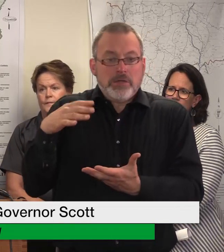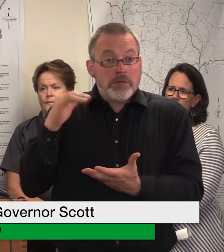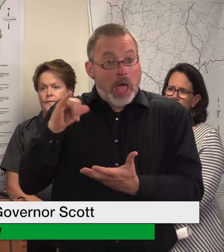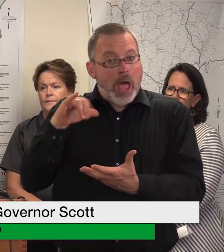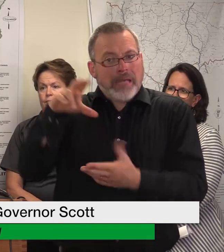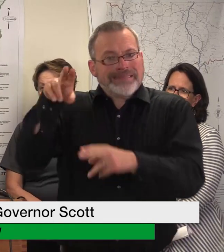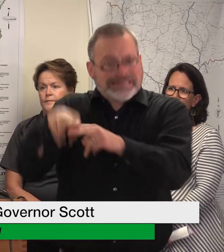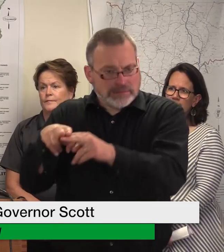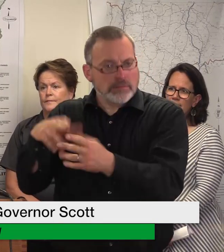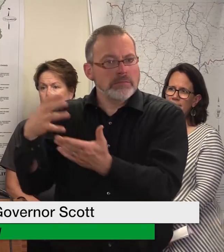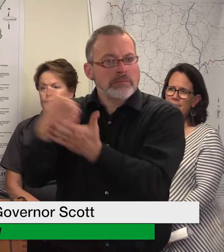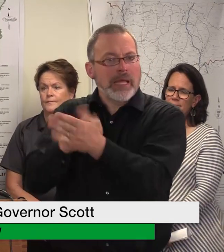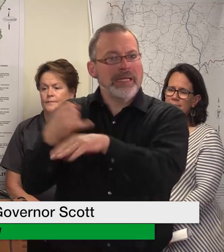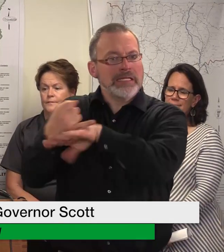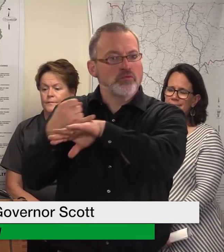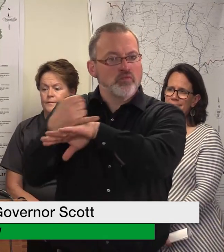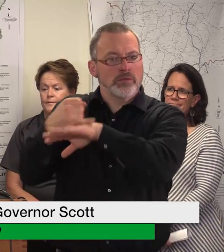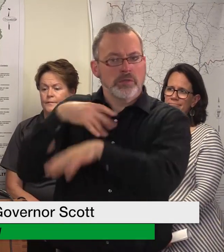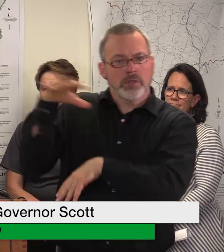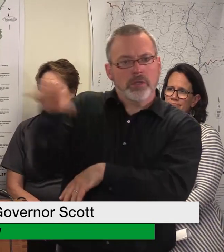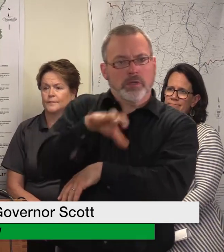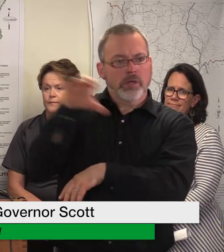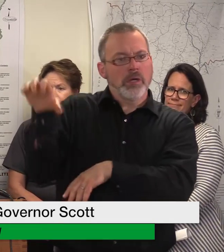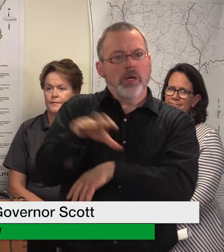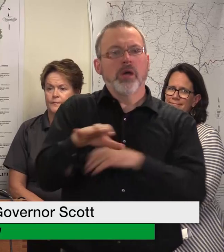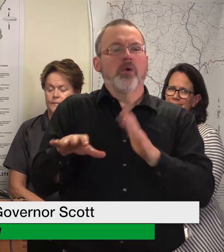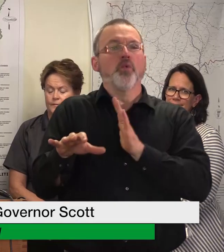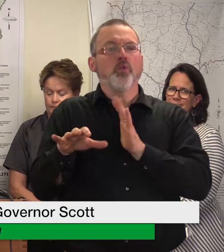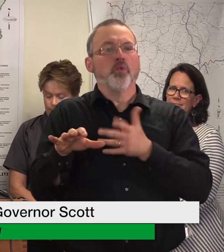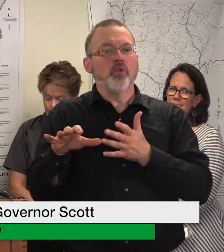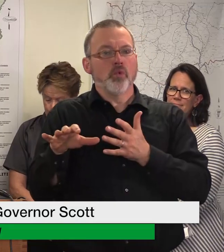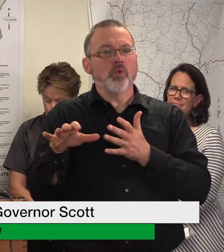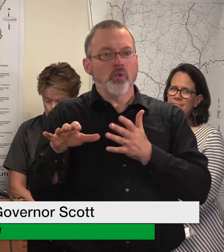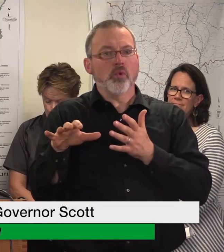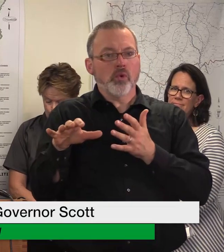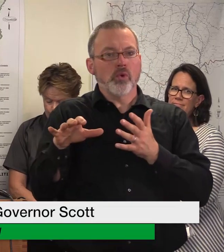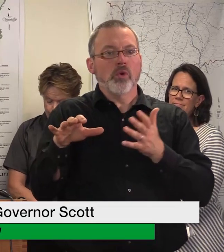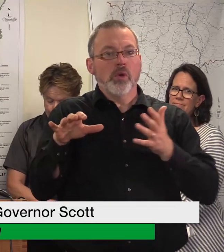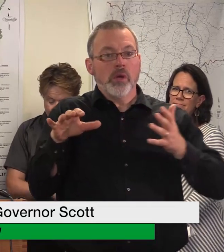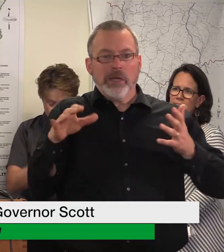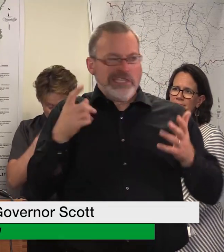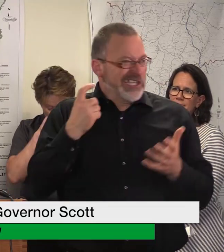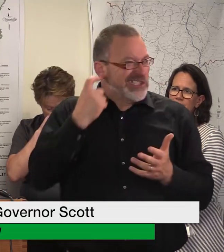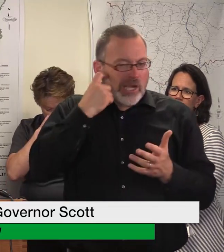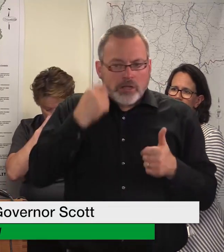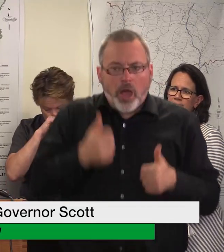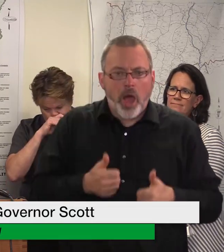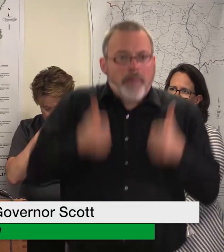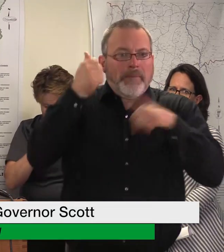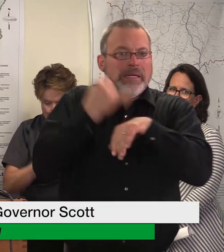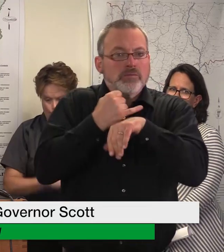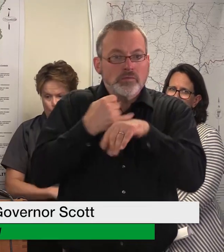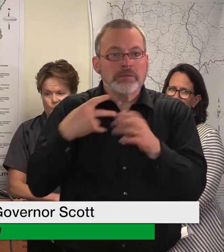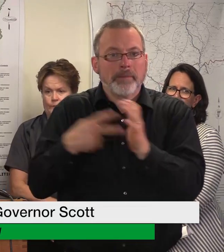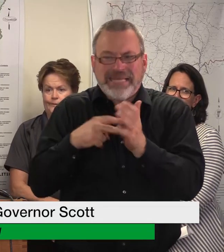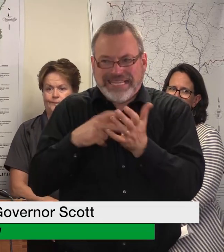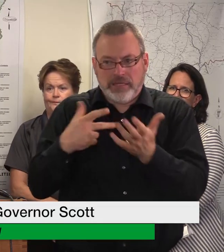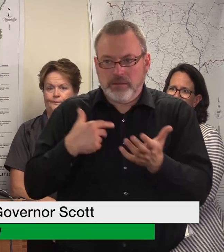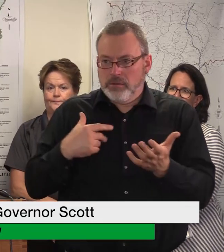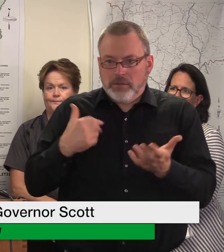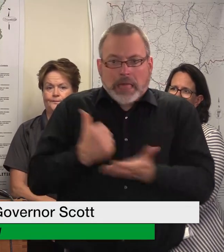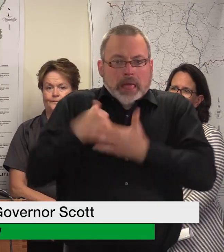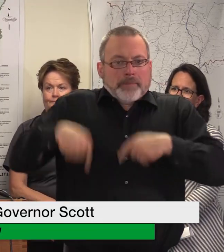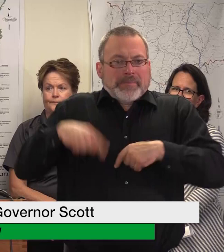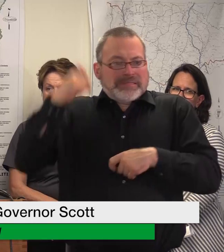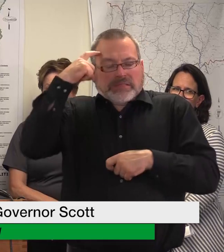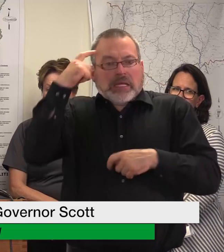a time when they're raising interest rates. So we're benefiting from that. But